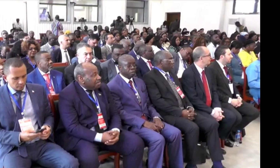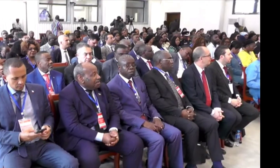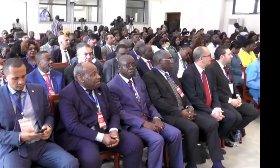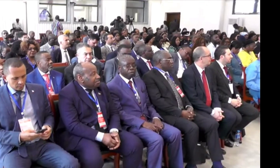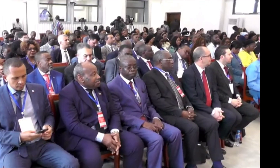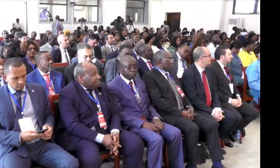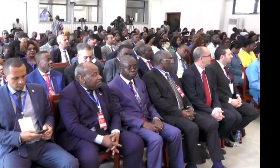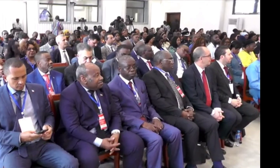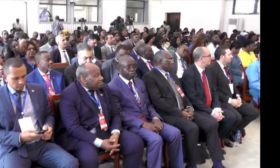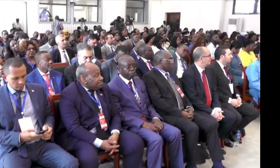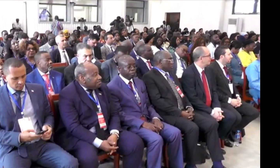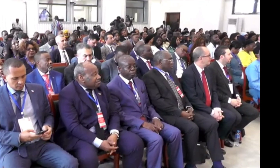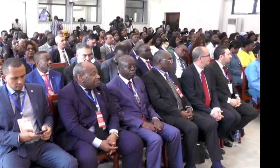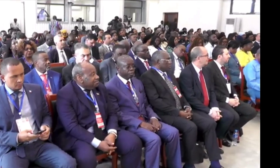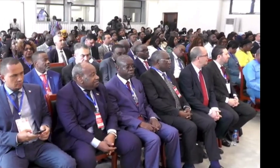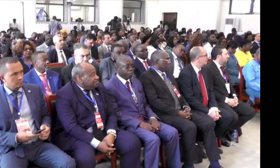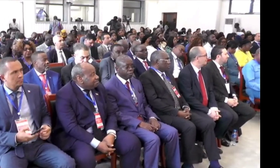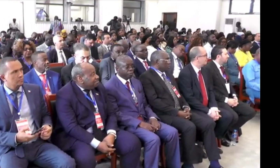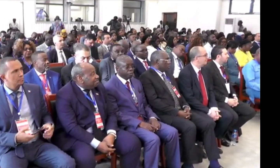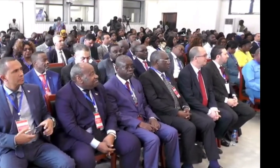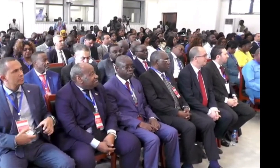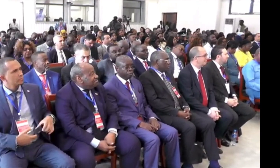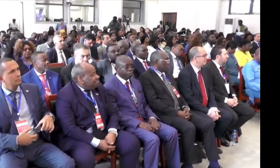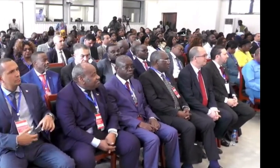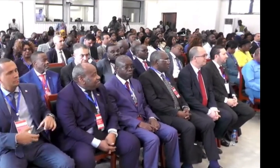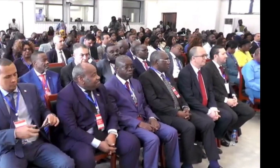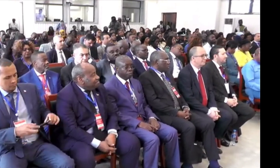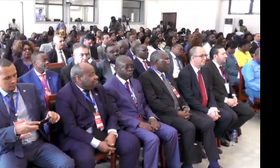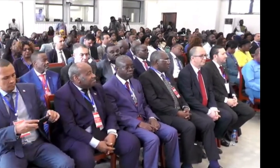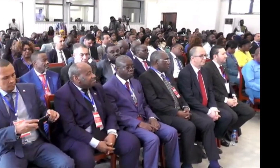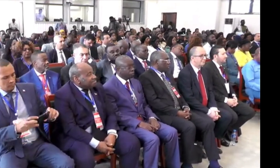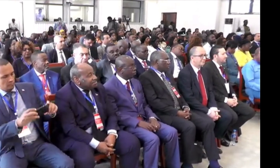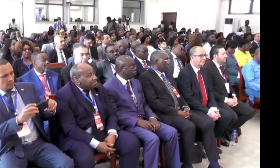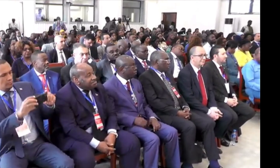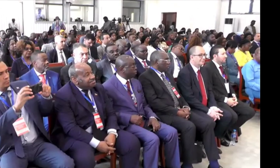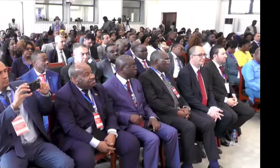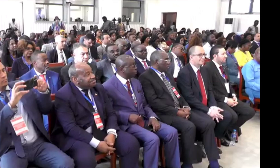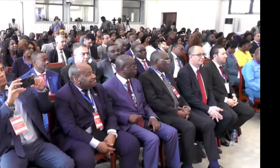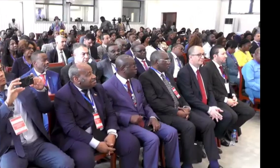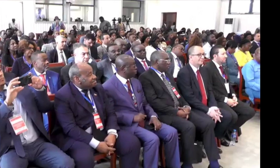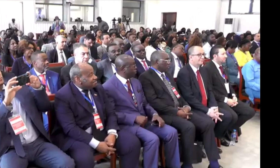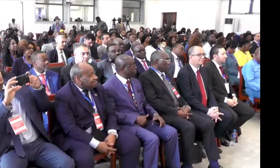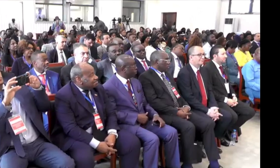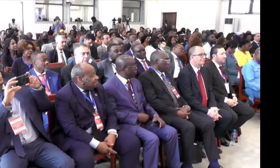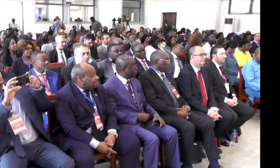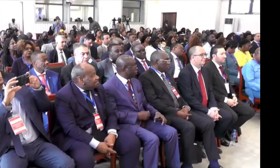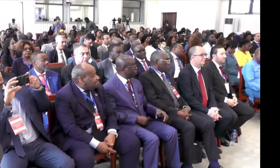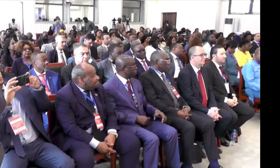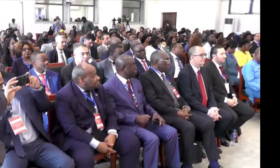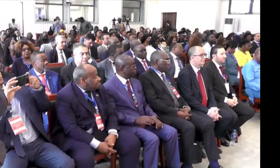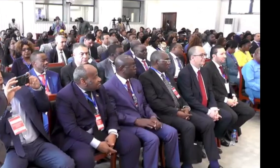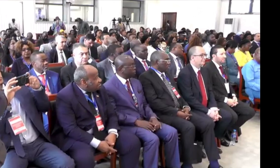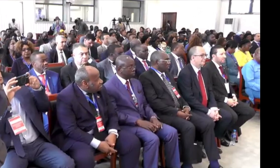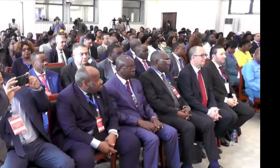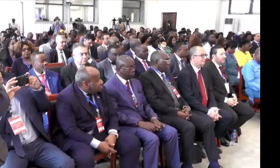Leone, Commissioner for Political Affairs, Peace and Security of the African Union